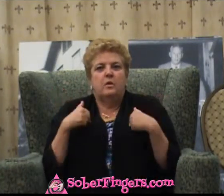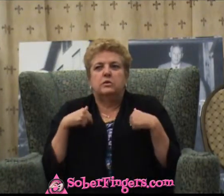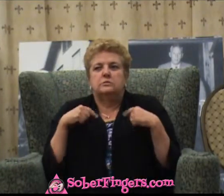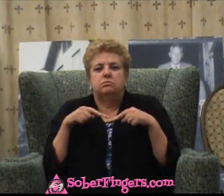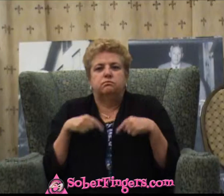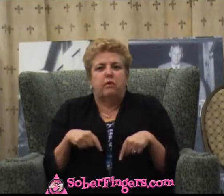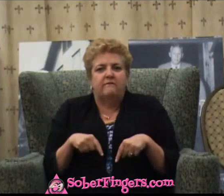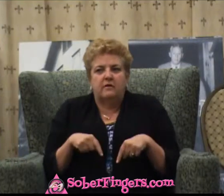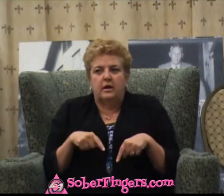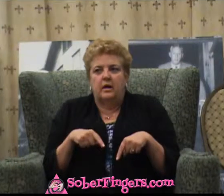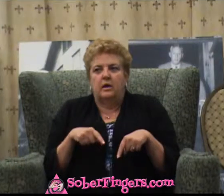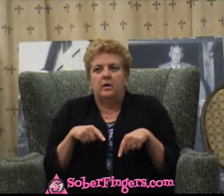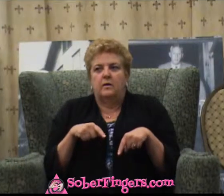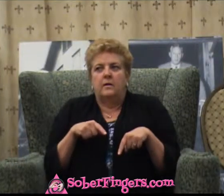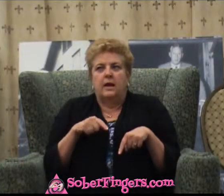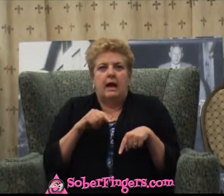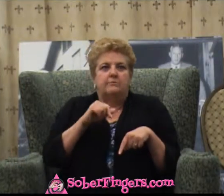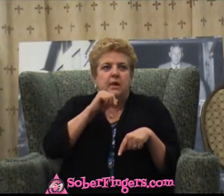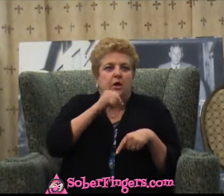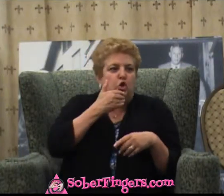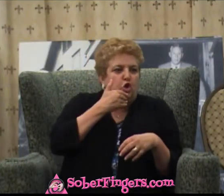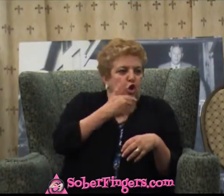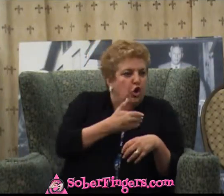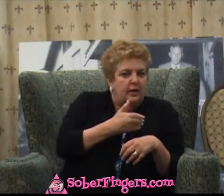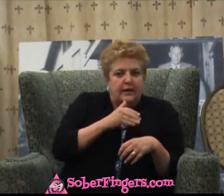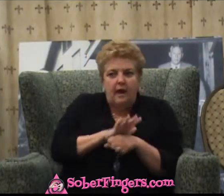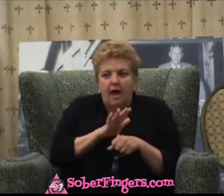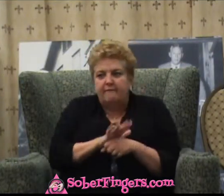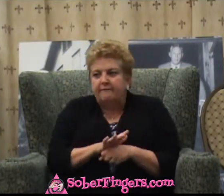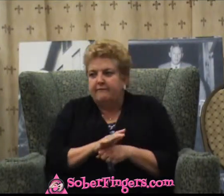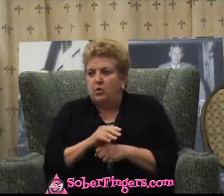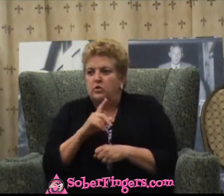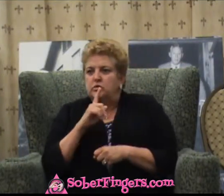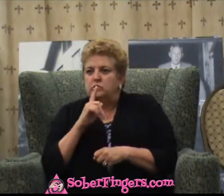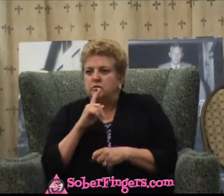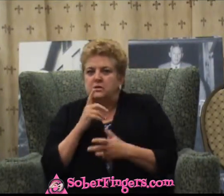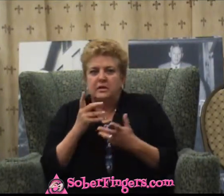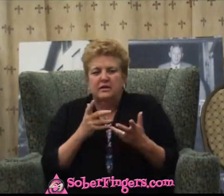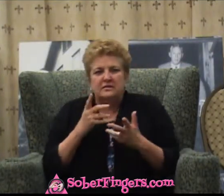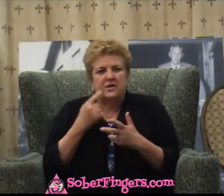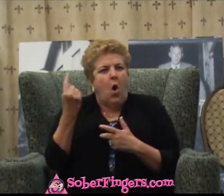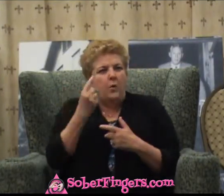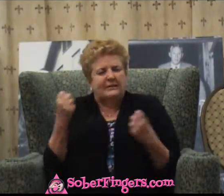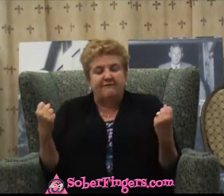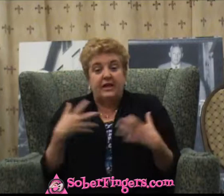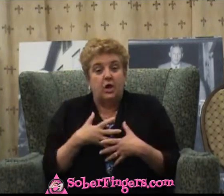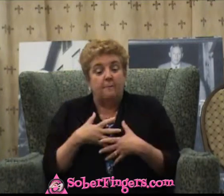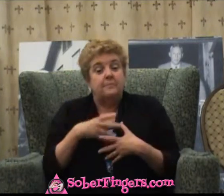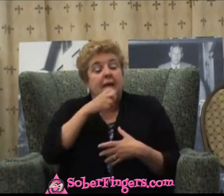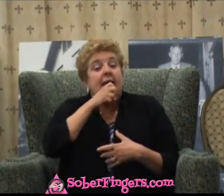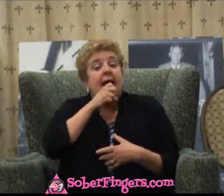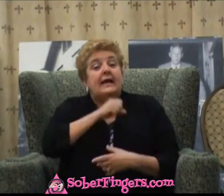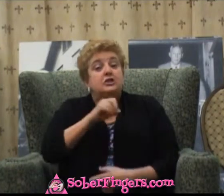good, or I was petrified it wouldn't be good enough. I was just always living in fear. And when I was 9 years old, my parents had another